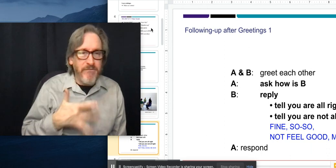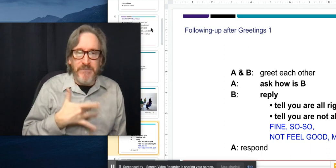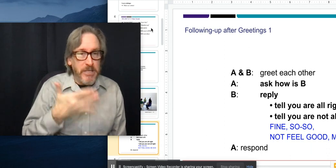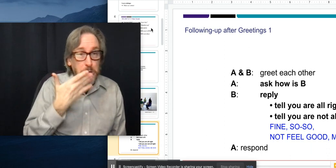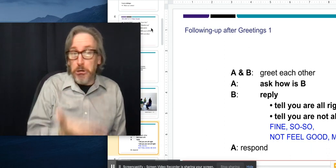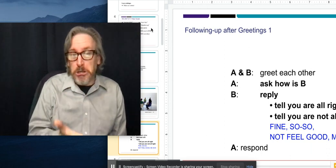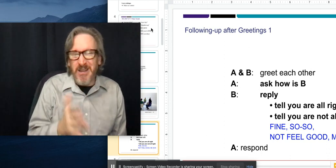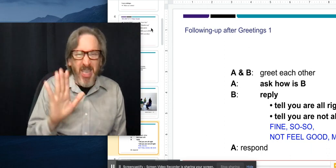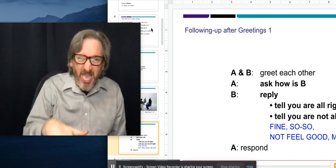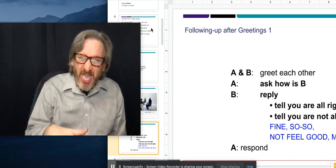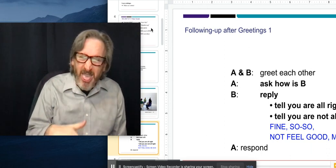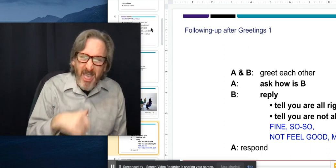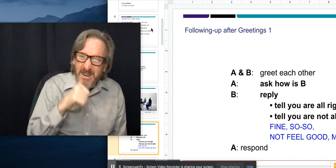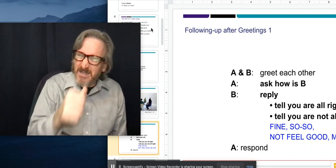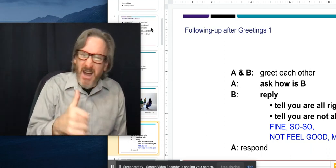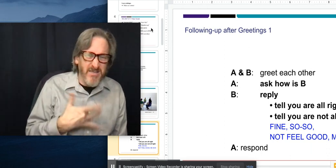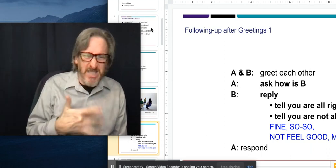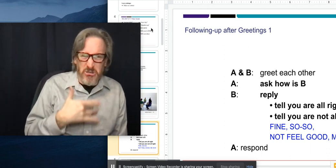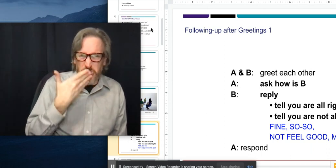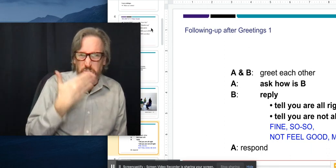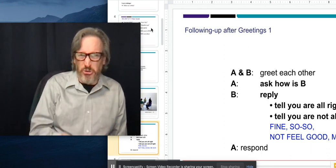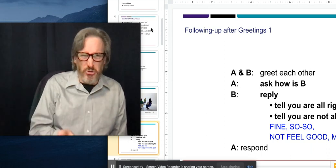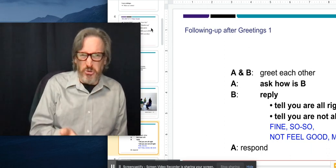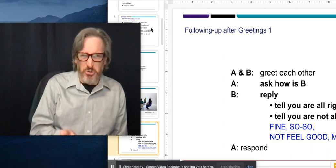not feel good.